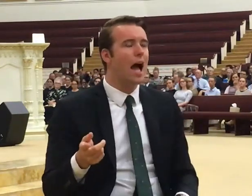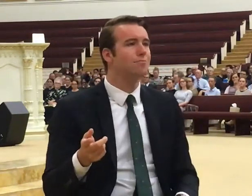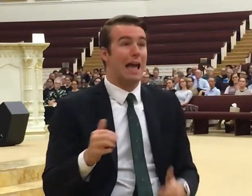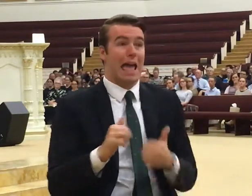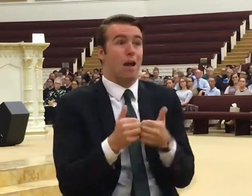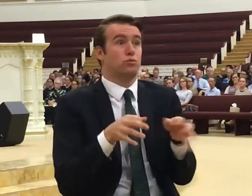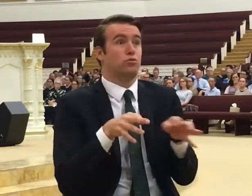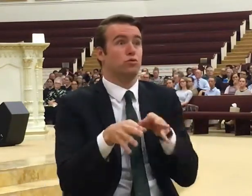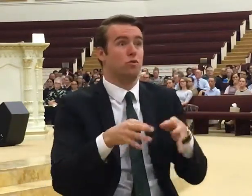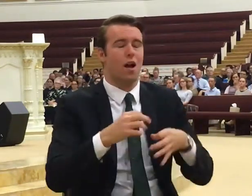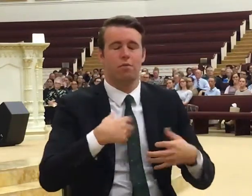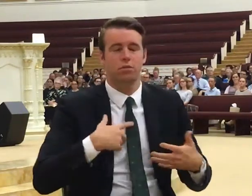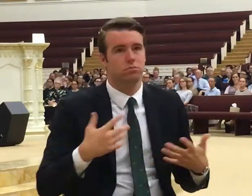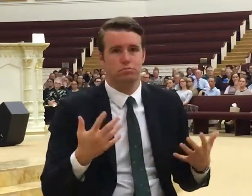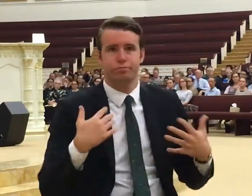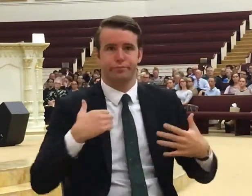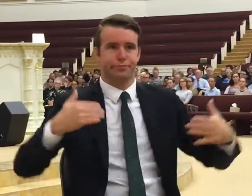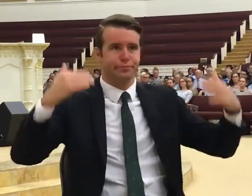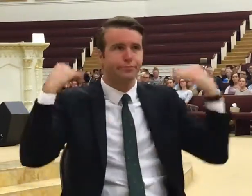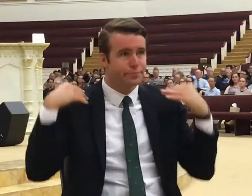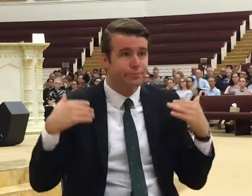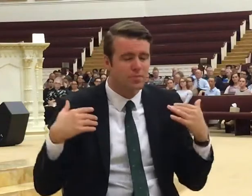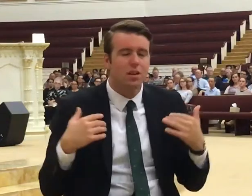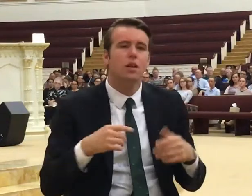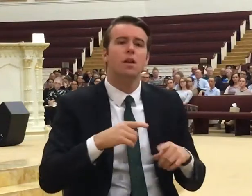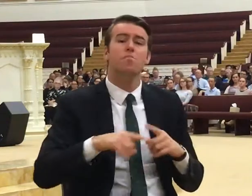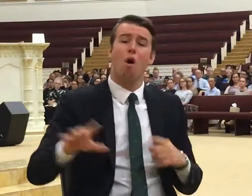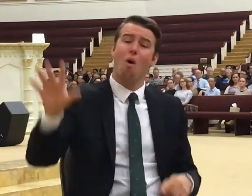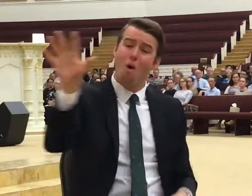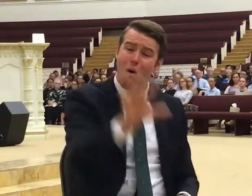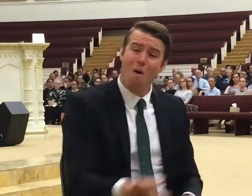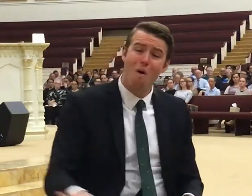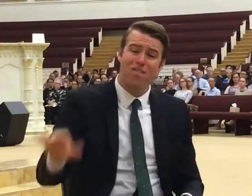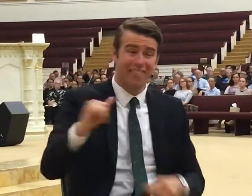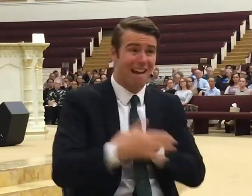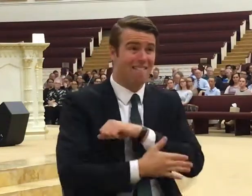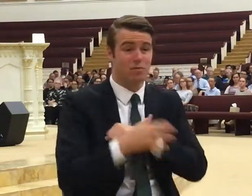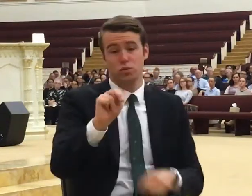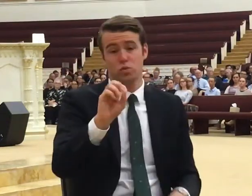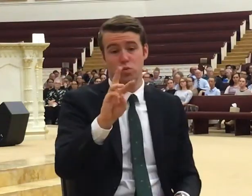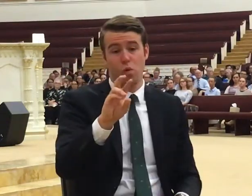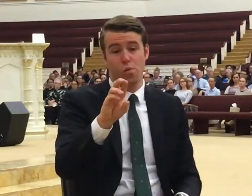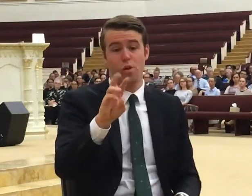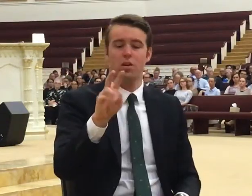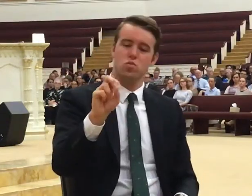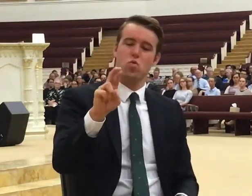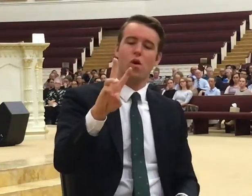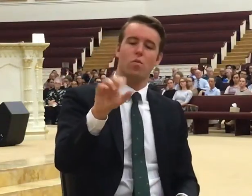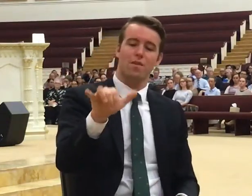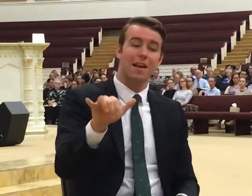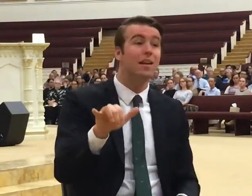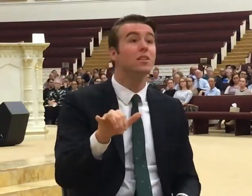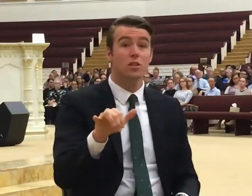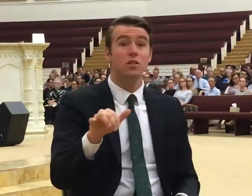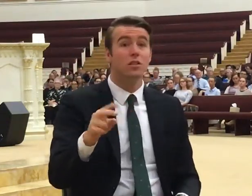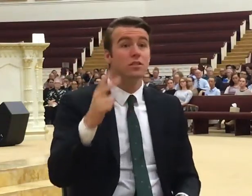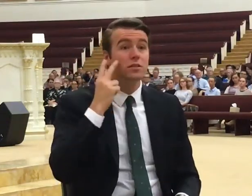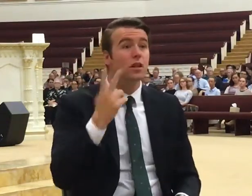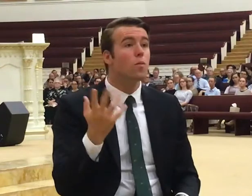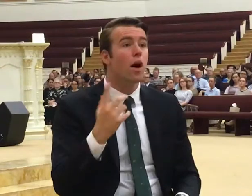how to describe how beautiful it is. And all over Norway, you will see beautiful